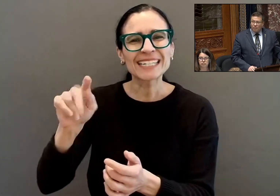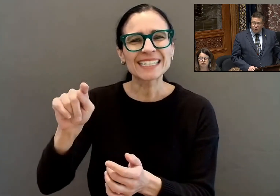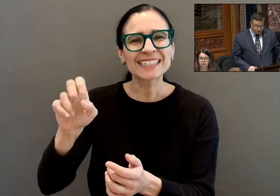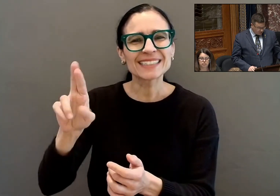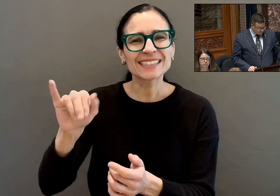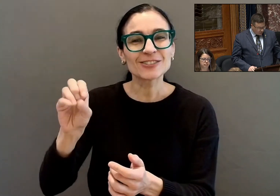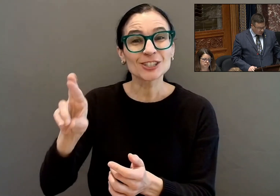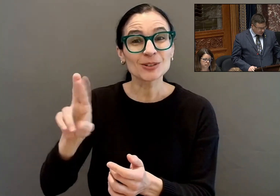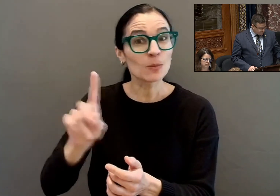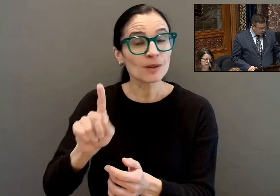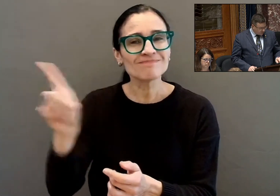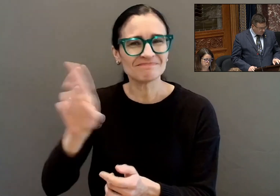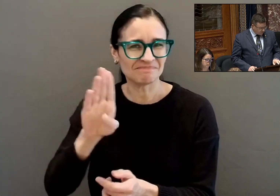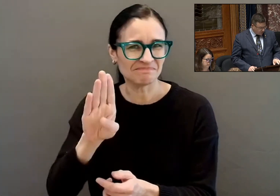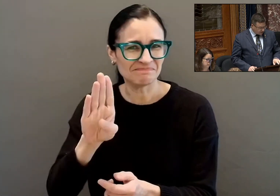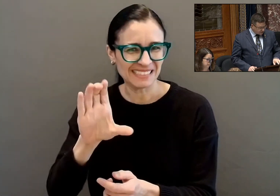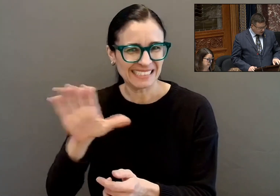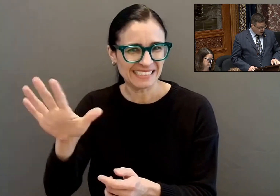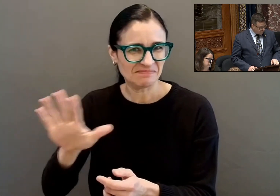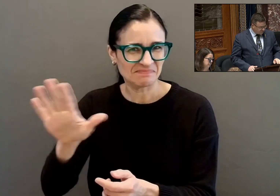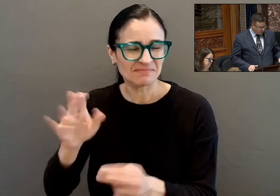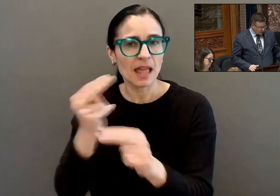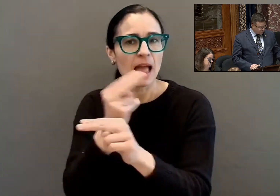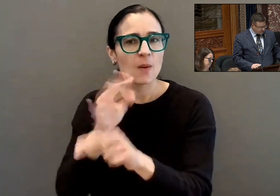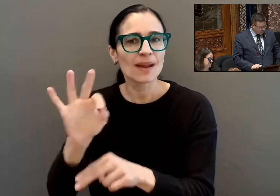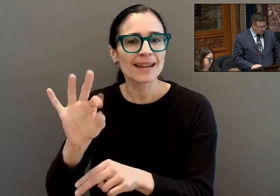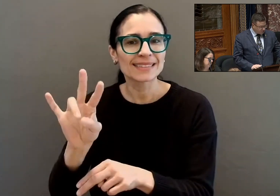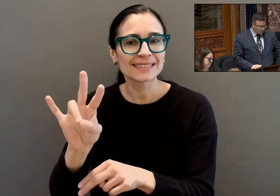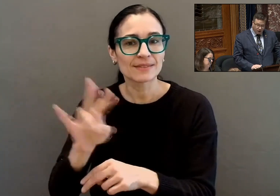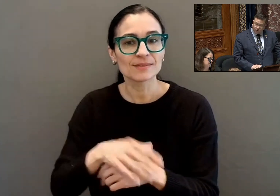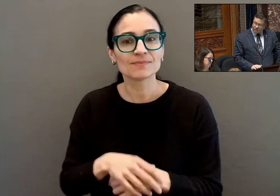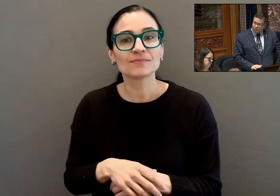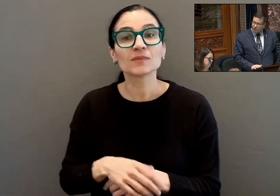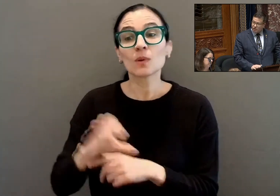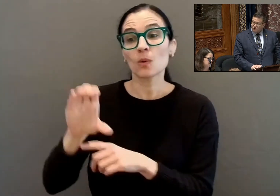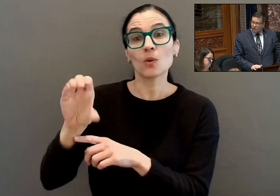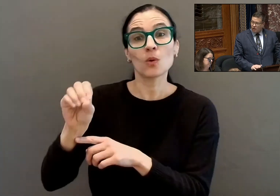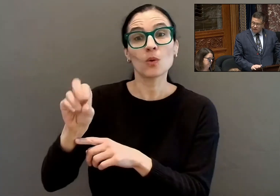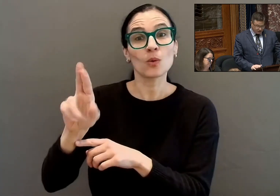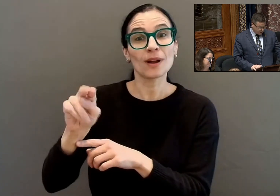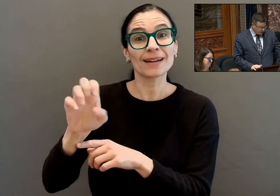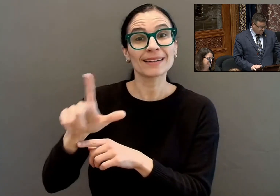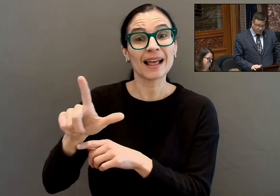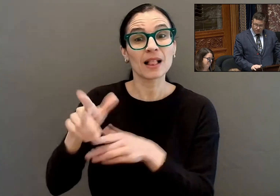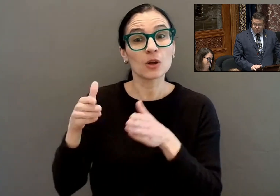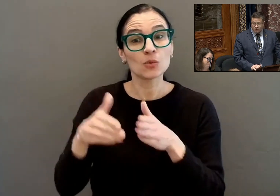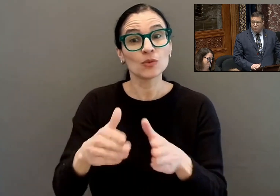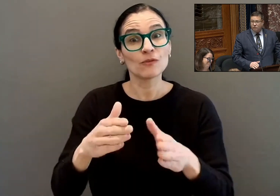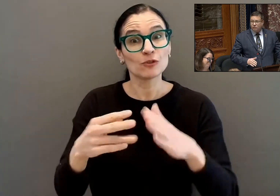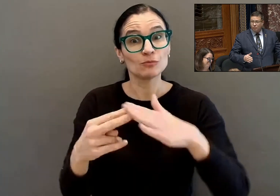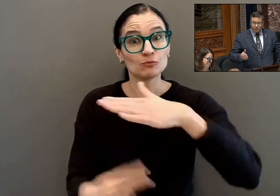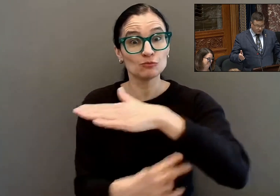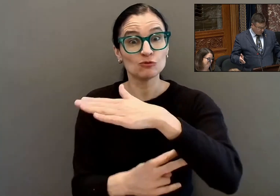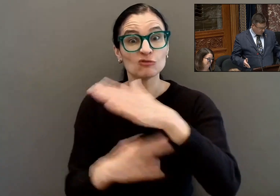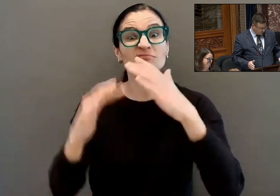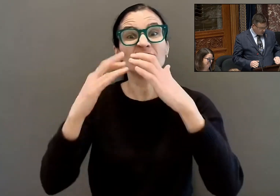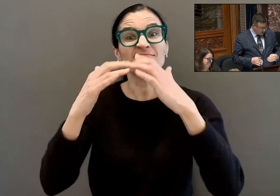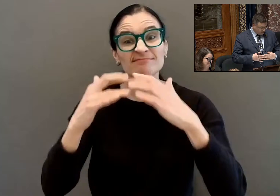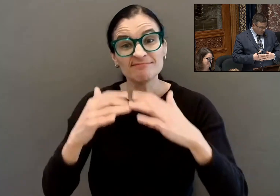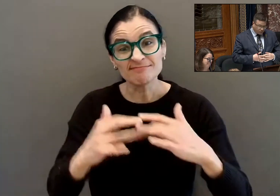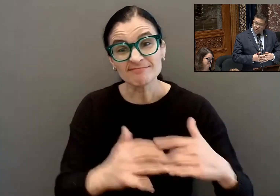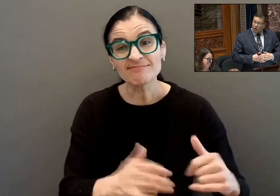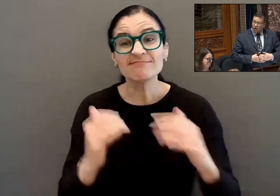Quesnel River Bridge is falling down, falling down, falling down. Quesnel River Bridge is falling down, Mr.